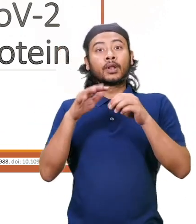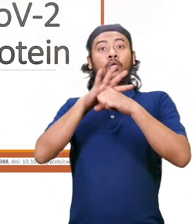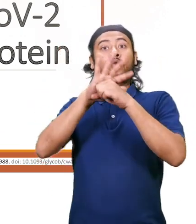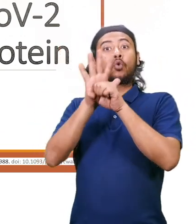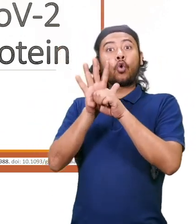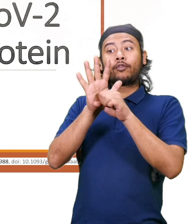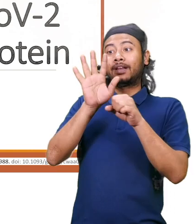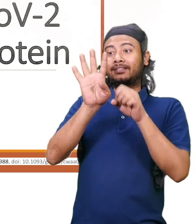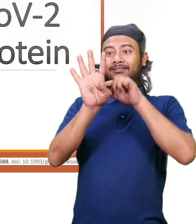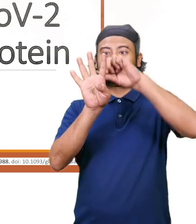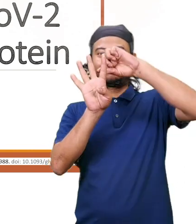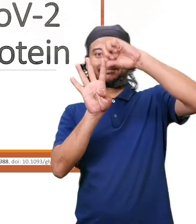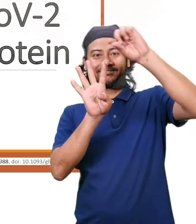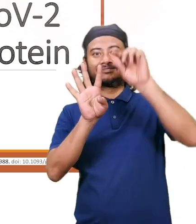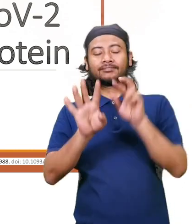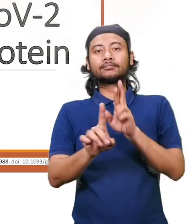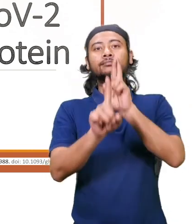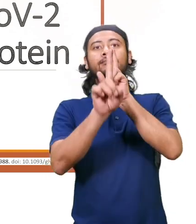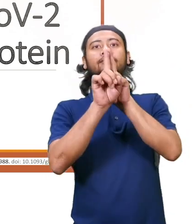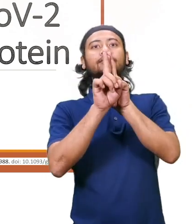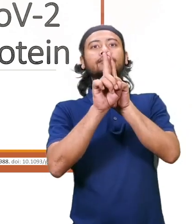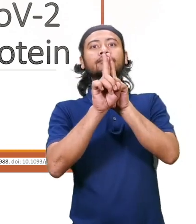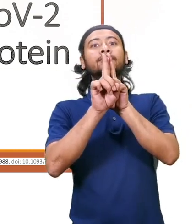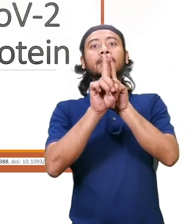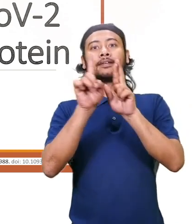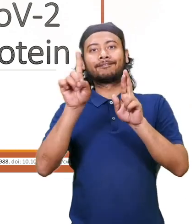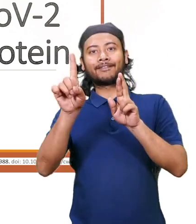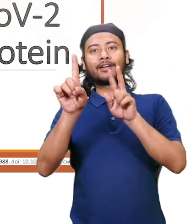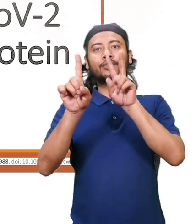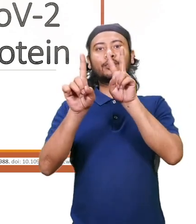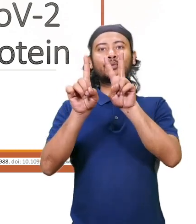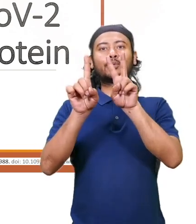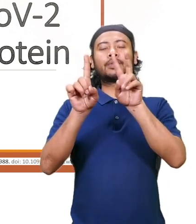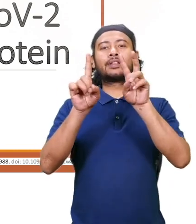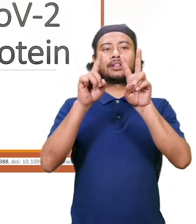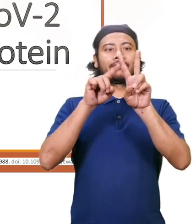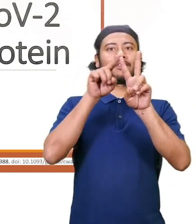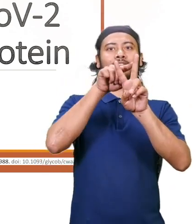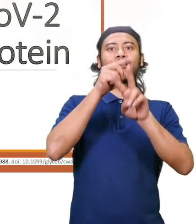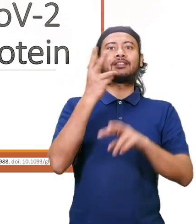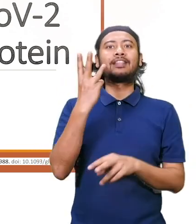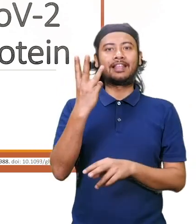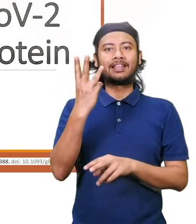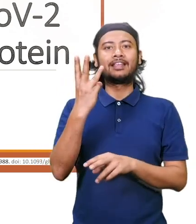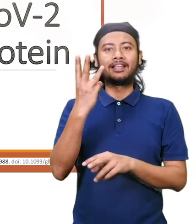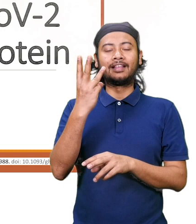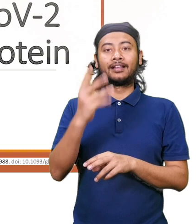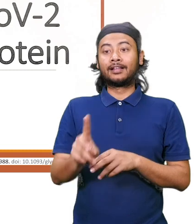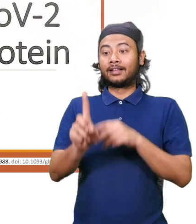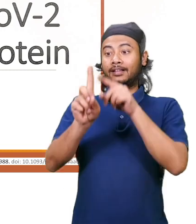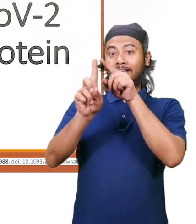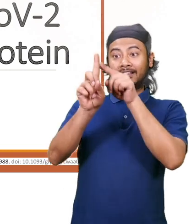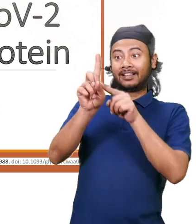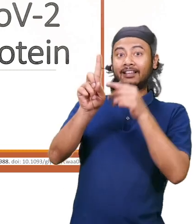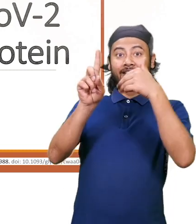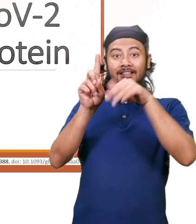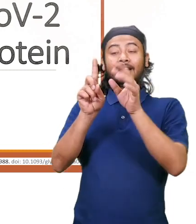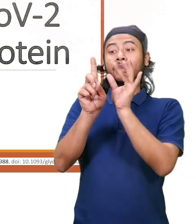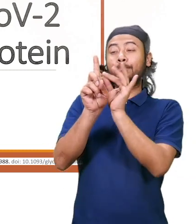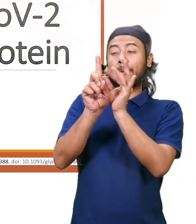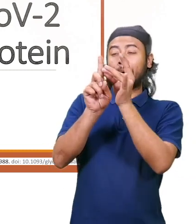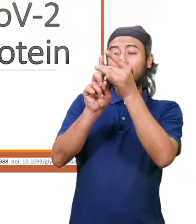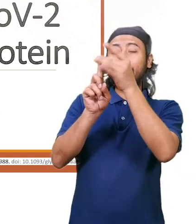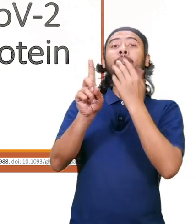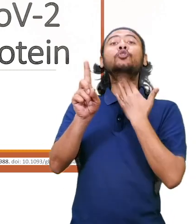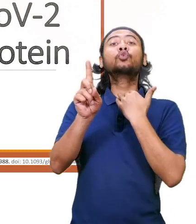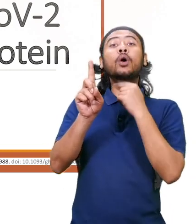So there are 3 units of spike protein attached together in each of the viral spikes,